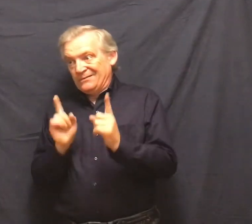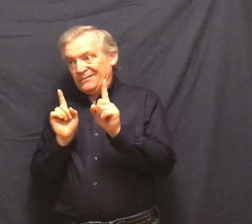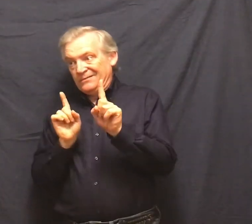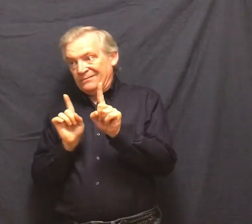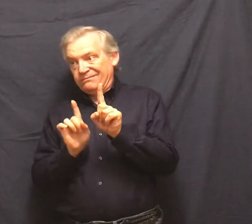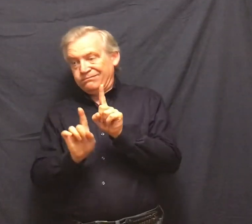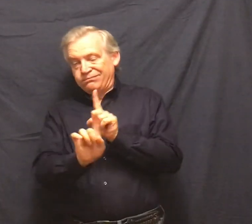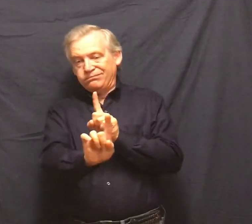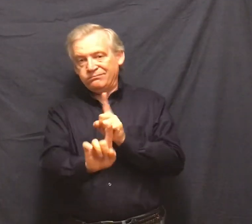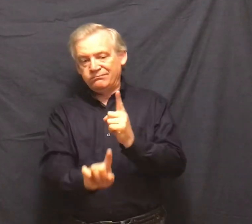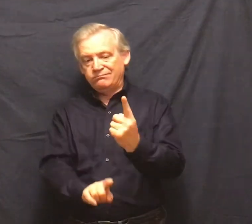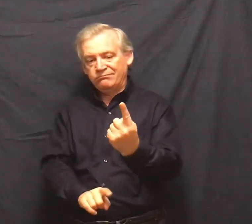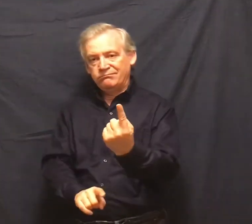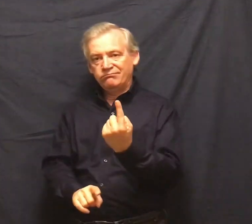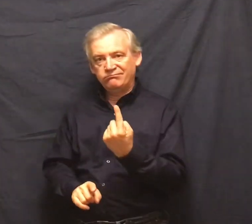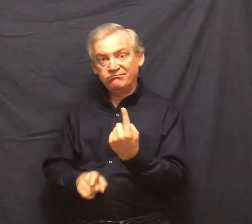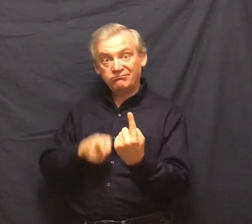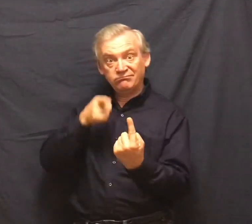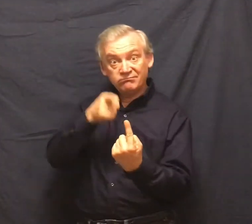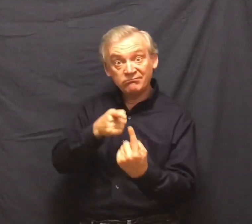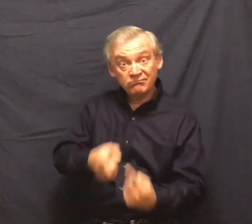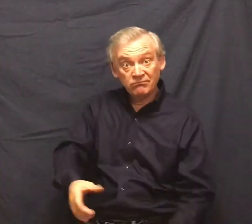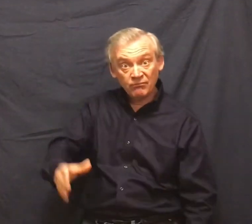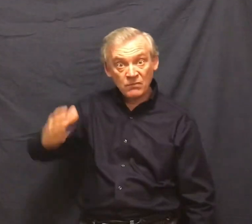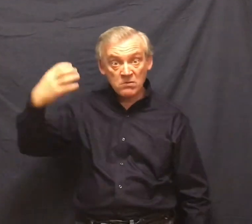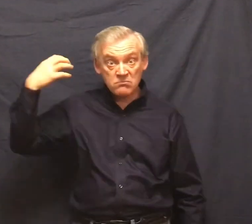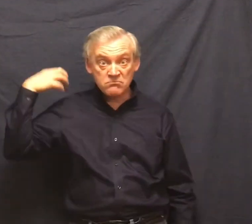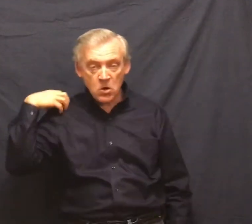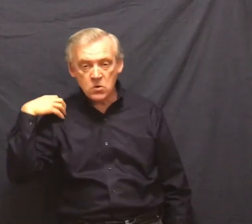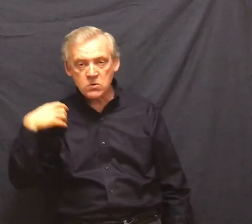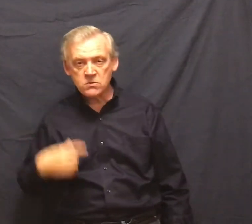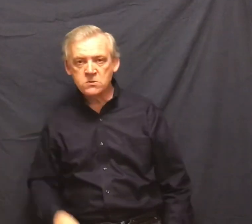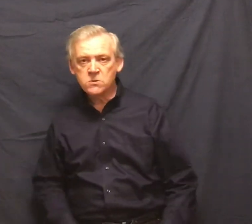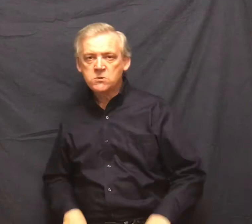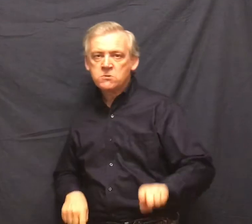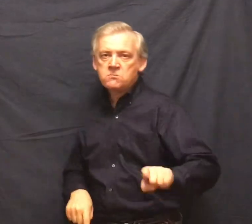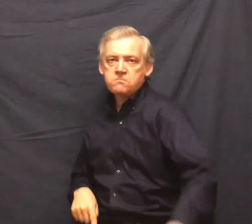The boss stepped into the room with the short, quick steps of a fat-legged man.